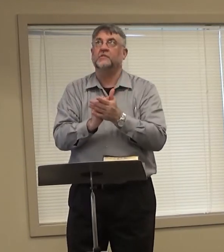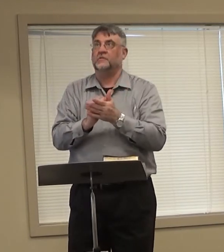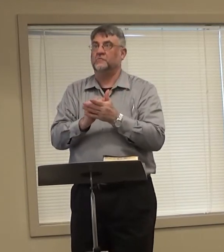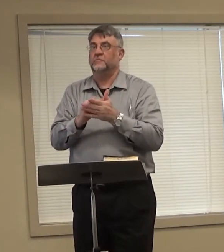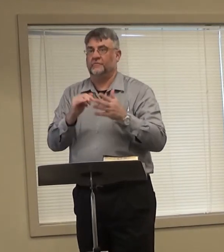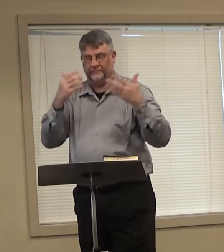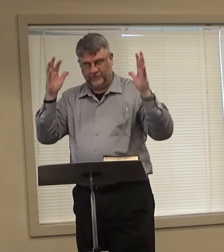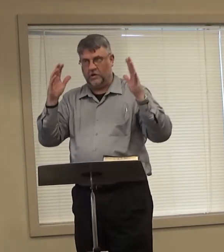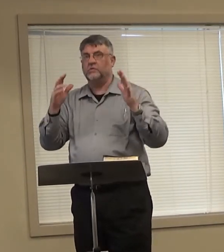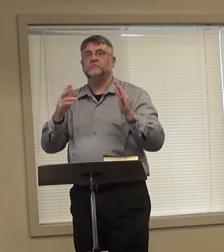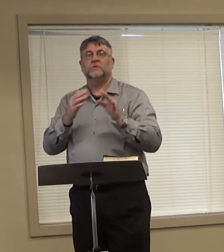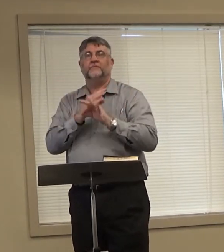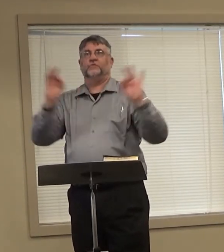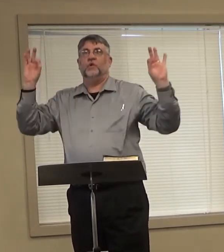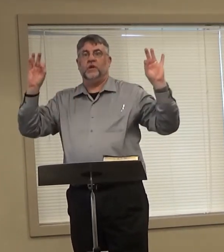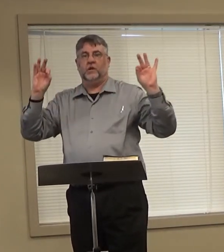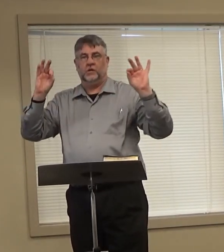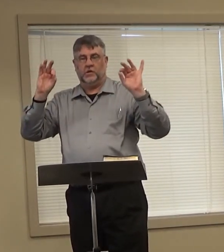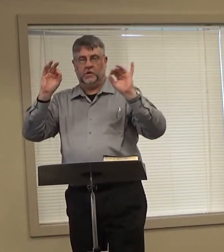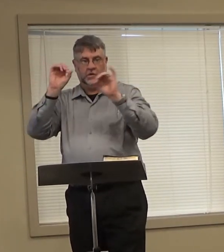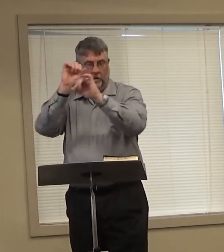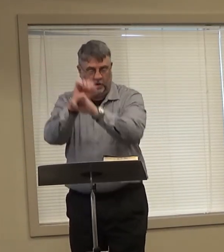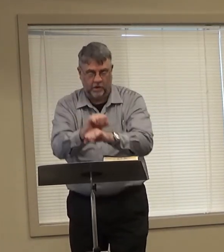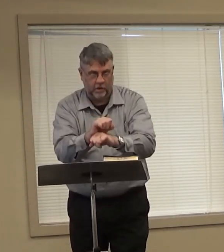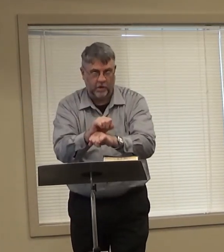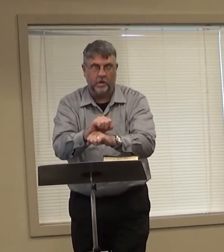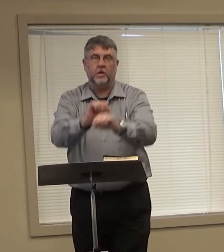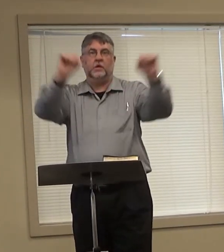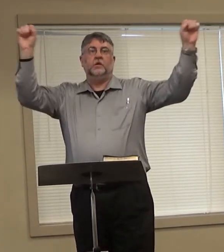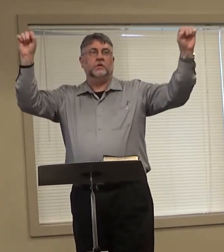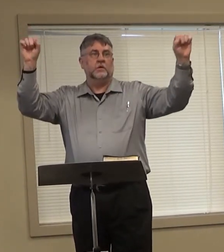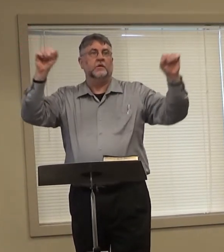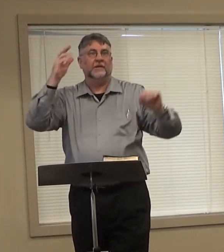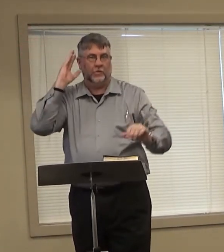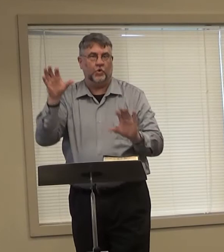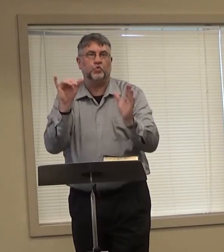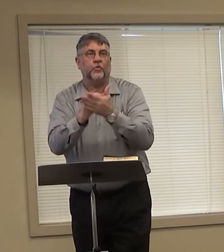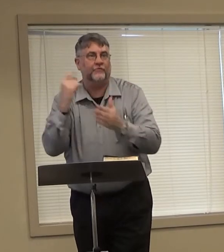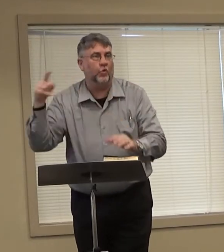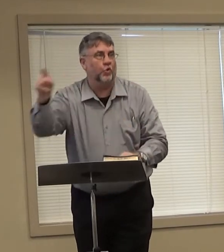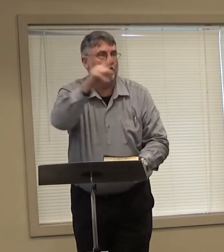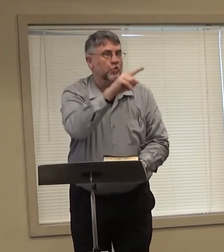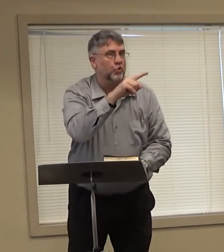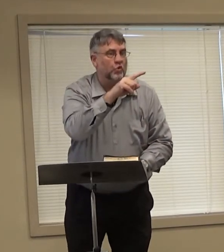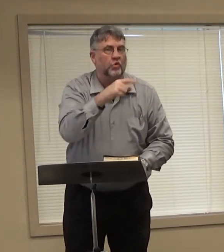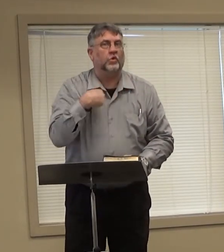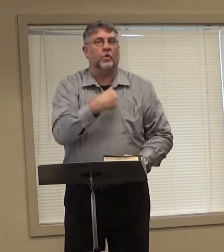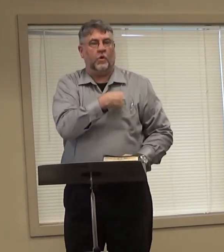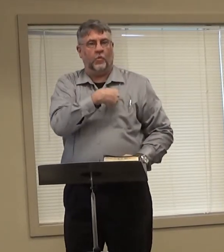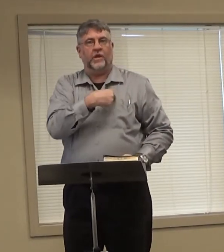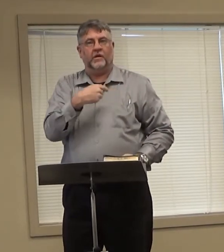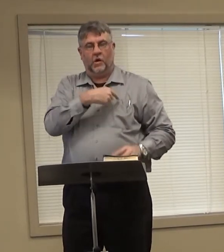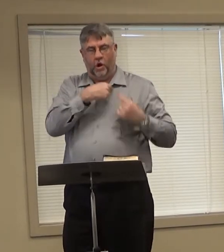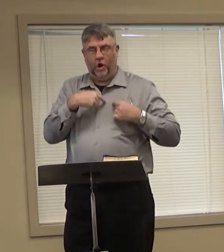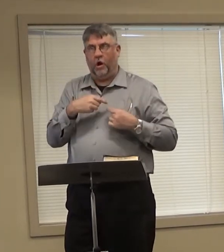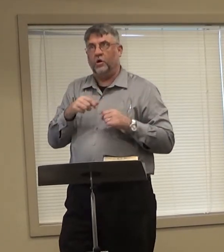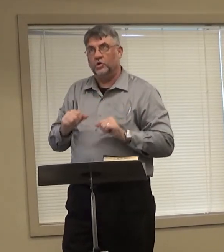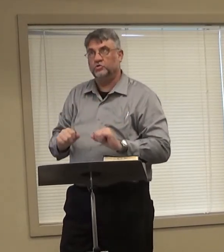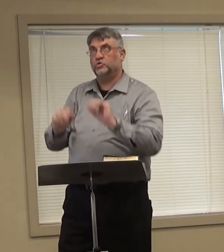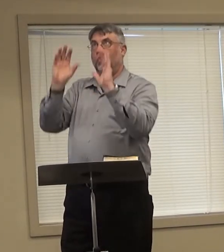And I want you to know that. That you are free. You are free from bondages. He breaks the chains of sin off of your life.